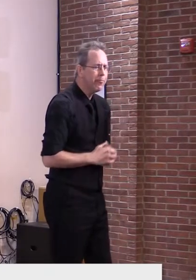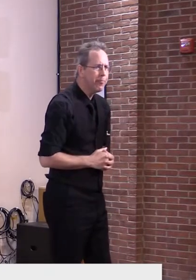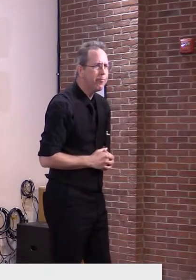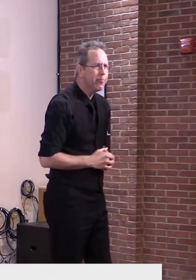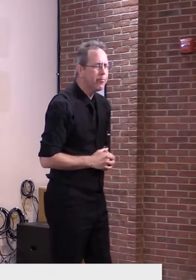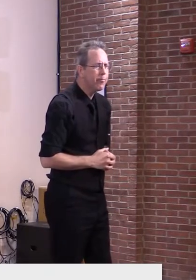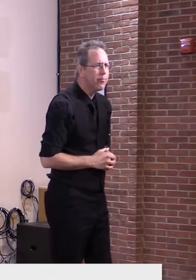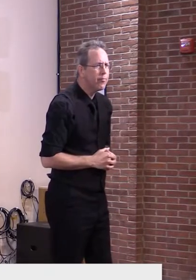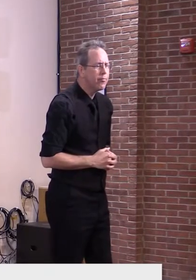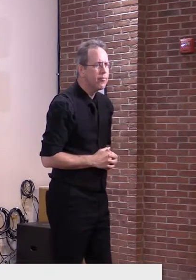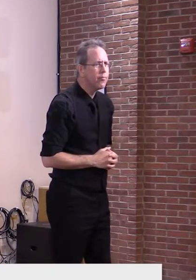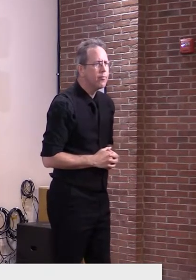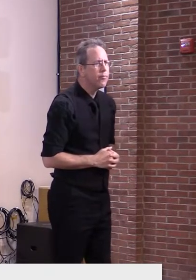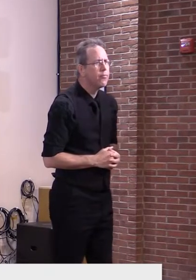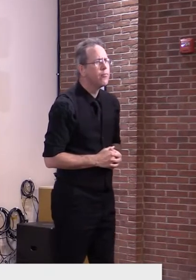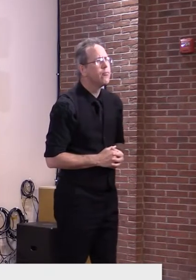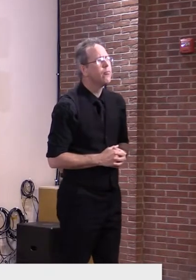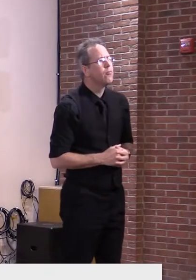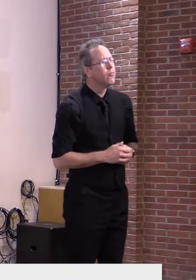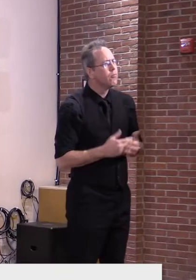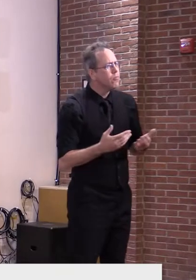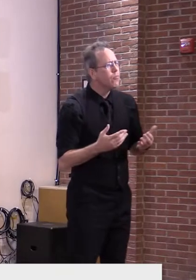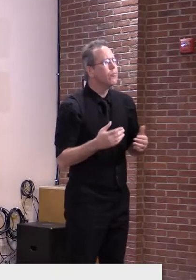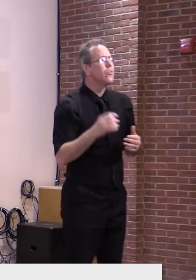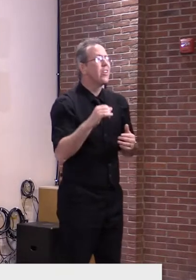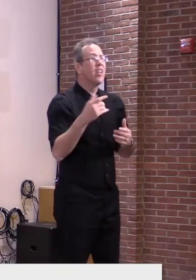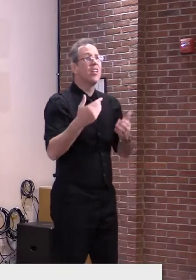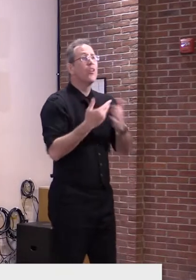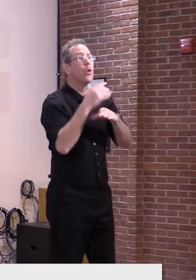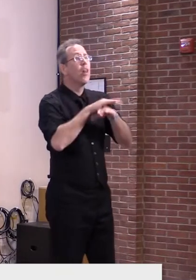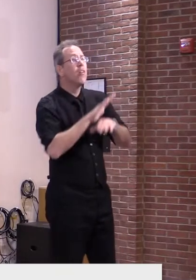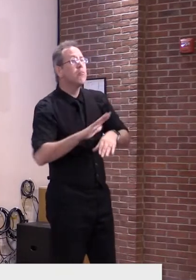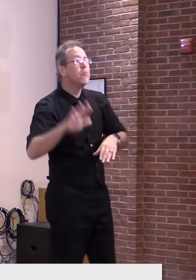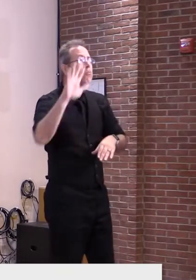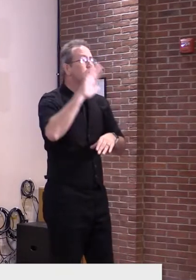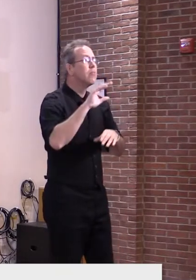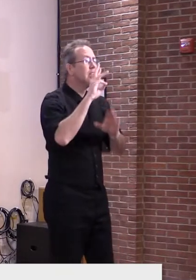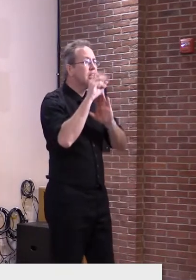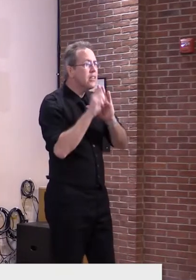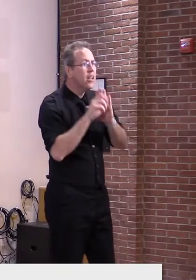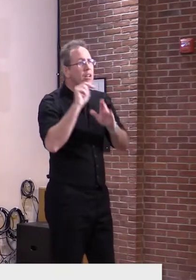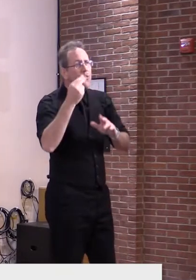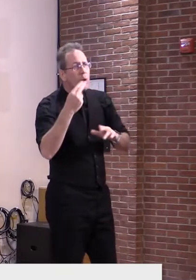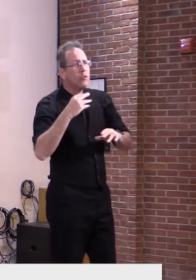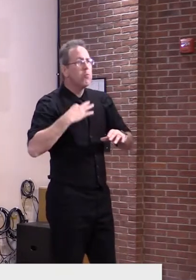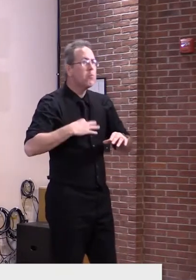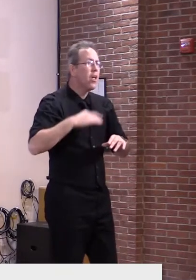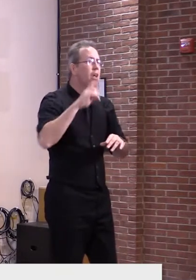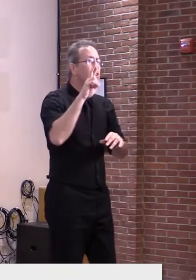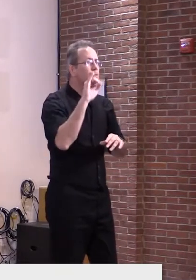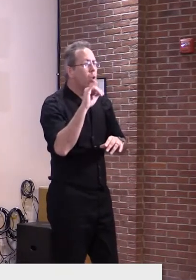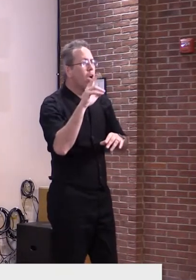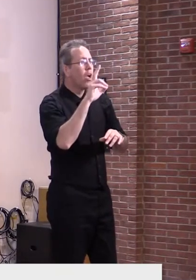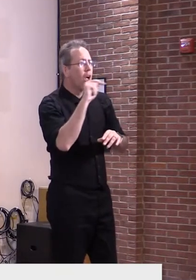And when you look at the states around us, New England and New York, when you average them all out, they're